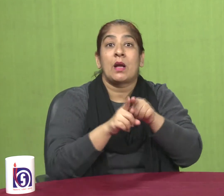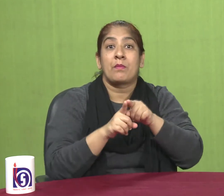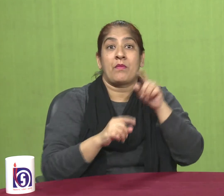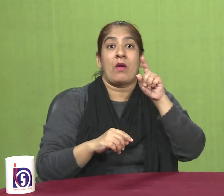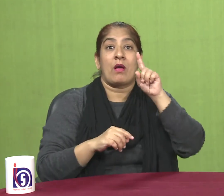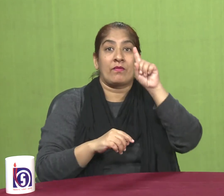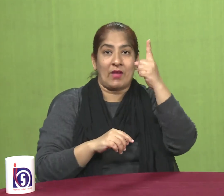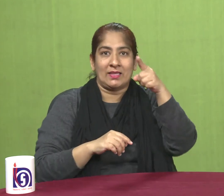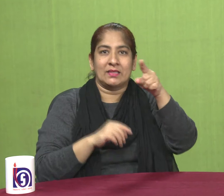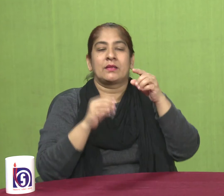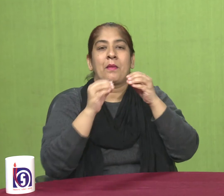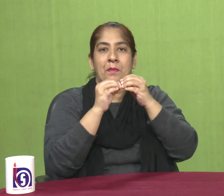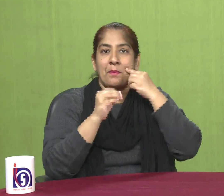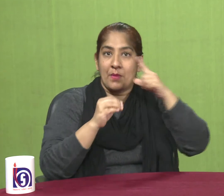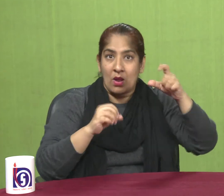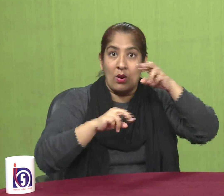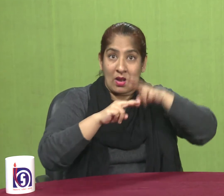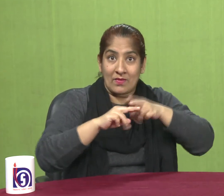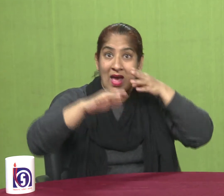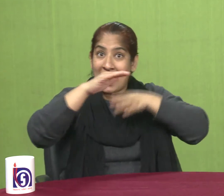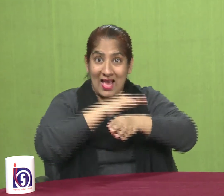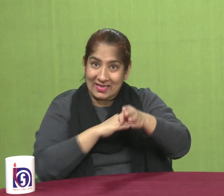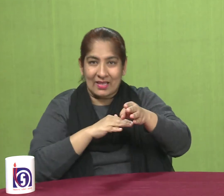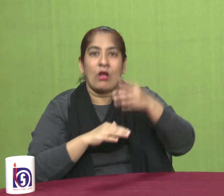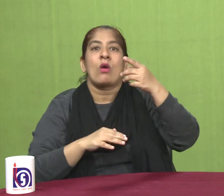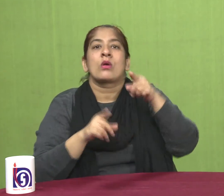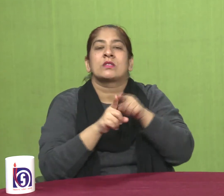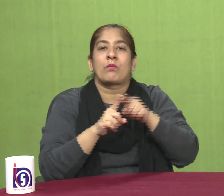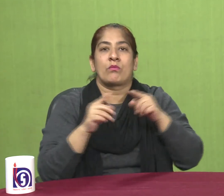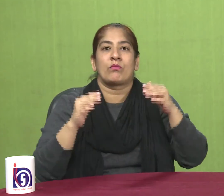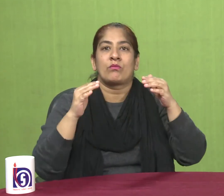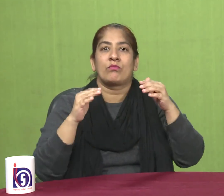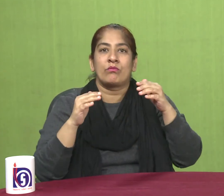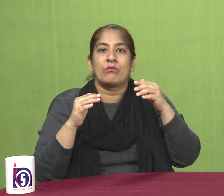There are subpoints of this. Bill of entry for home consumption,